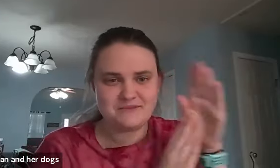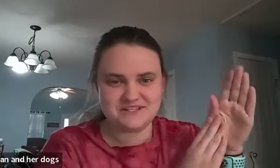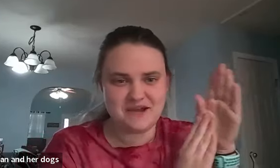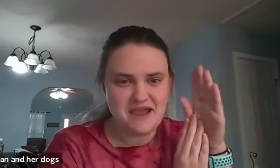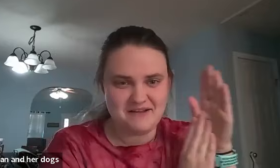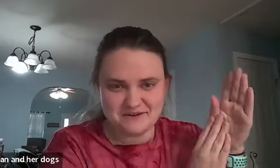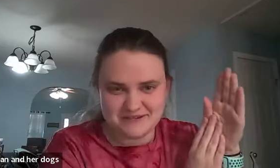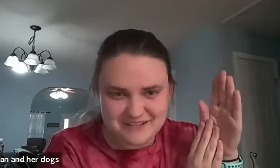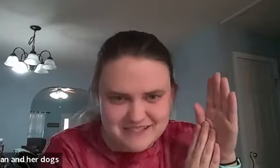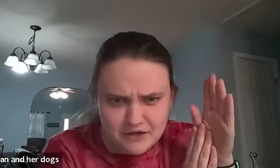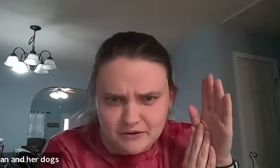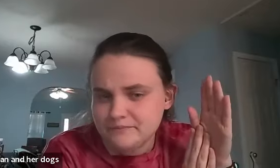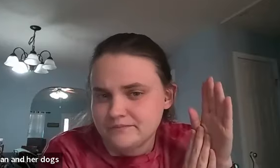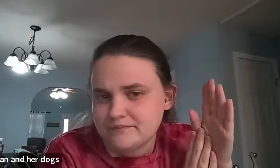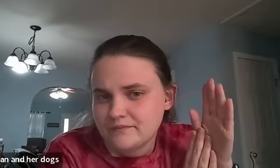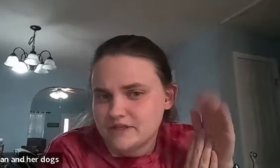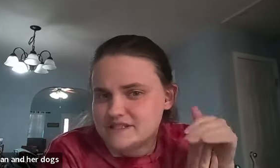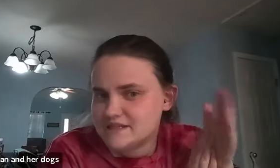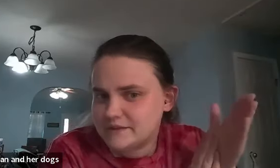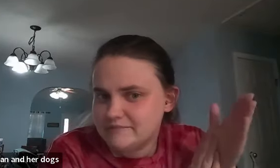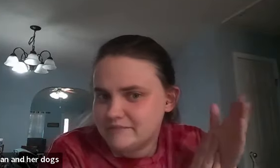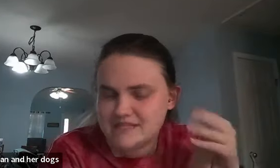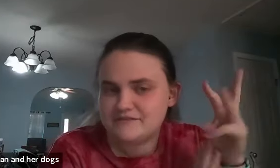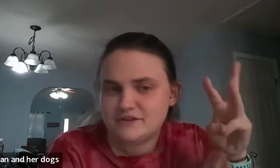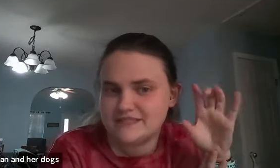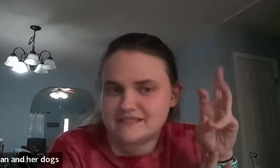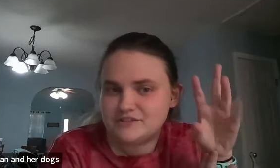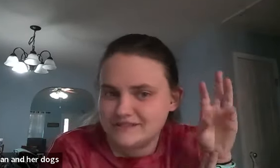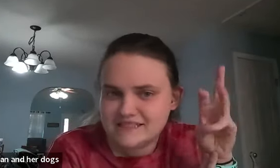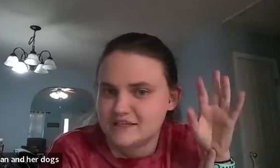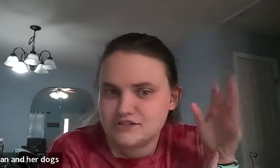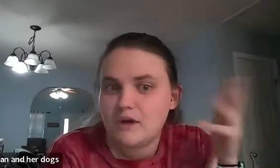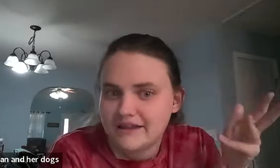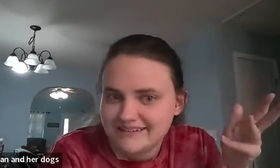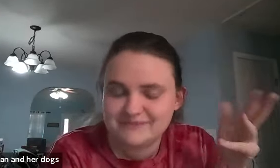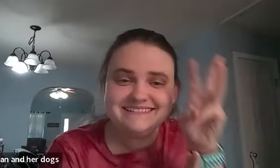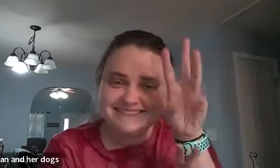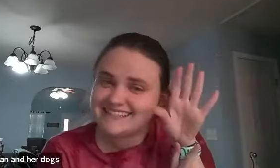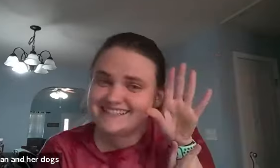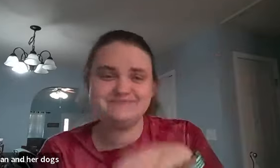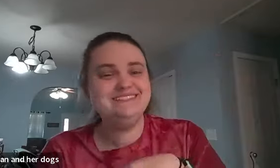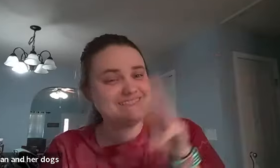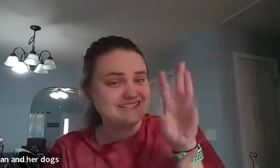numbers to come afterwards. I could see y'all going, what's the next one? What's after 600? 600 what? I'm like, that's it.